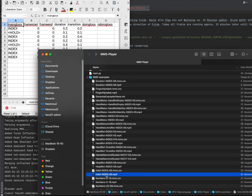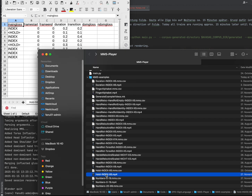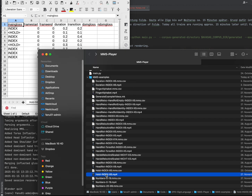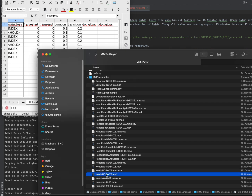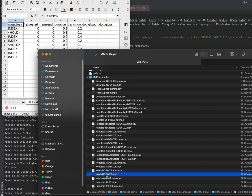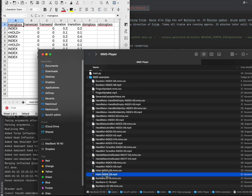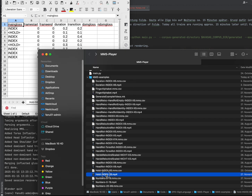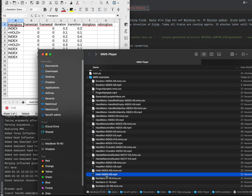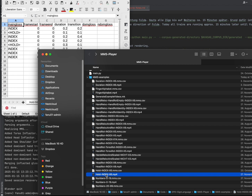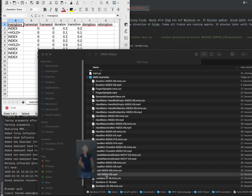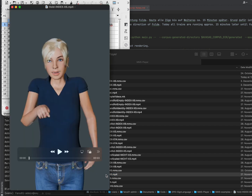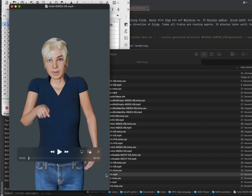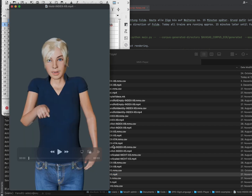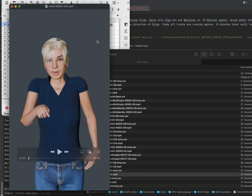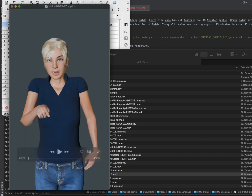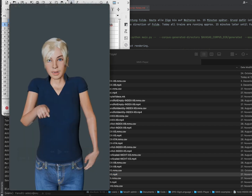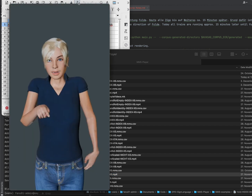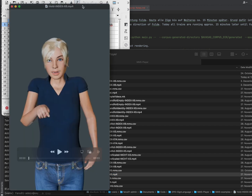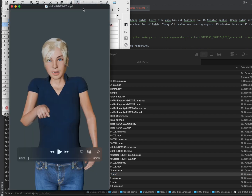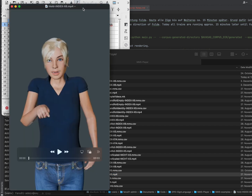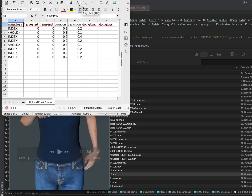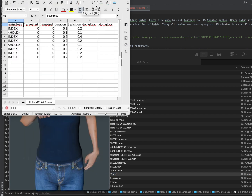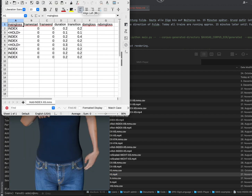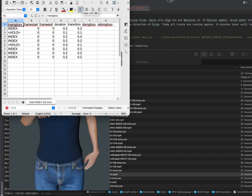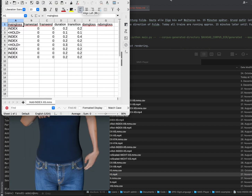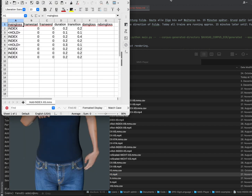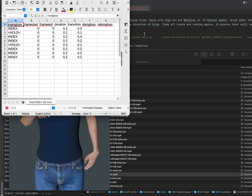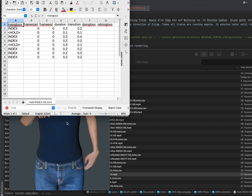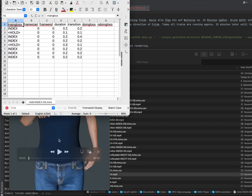the video resulting from these